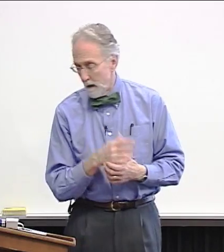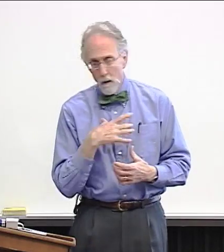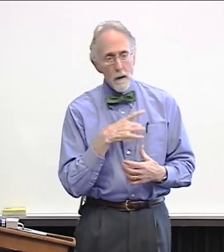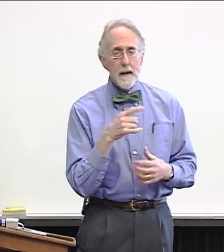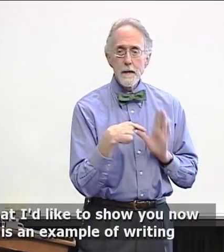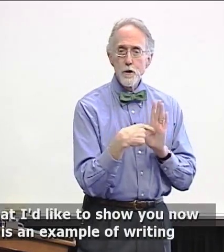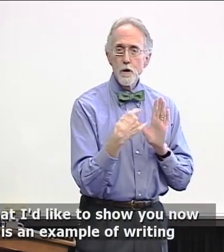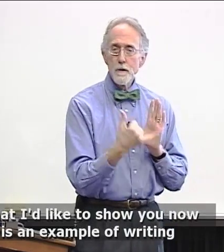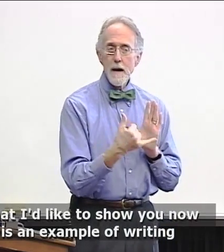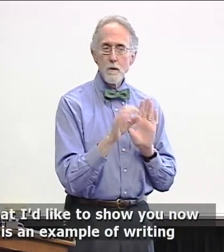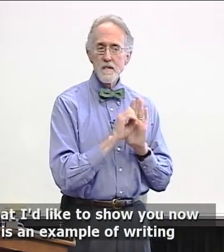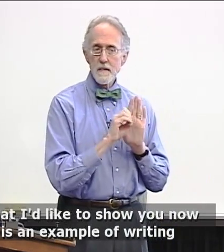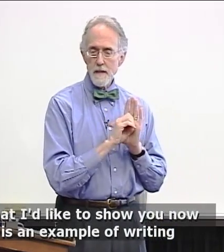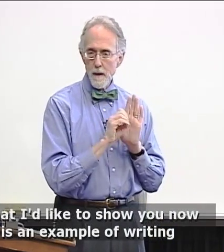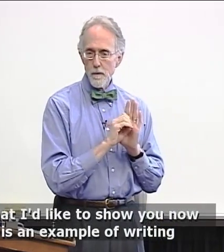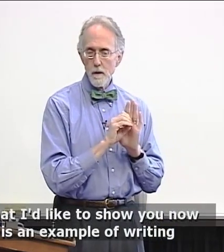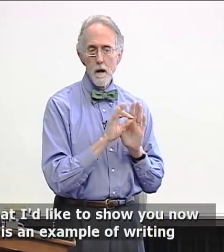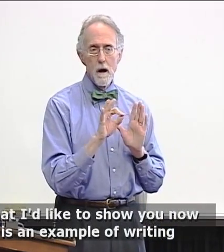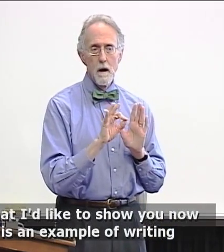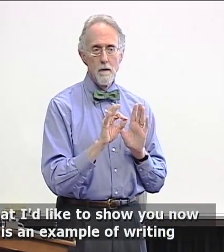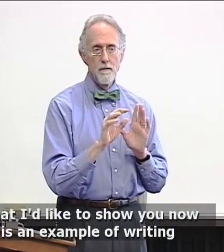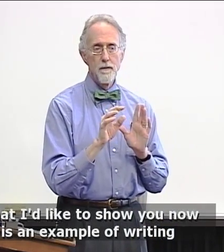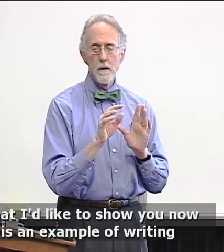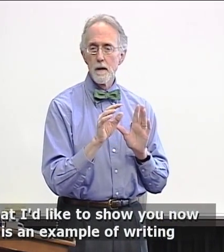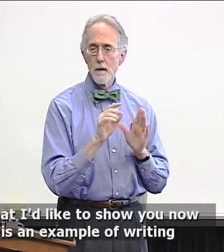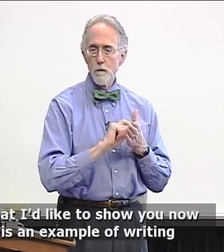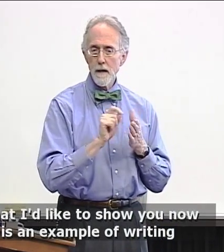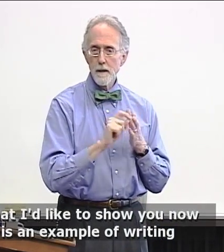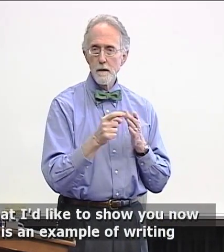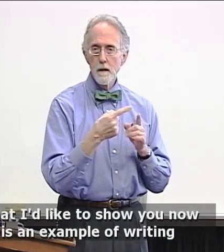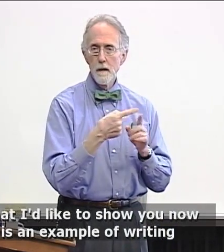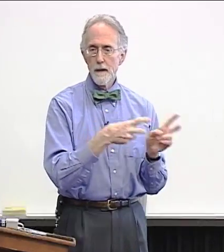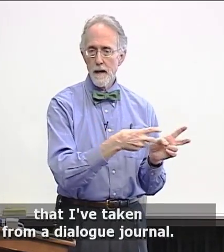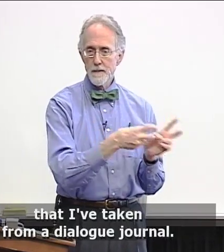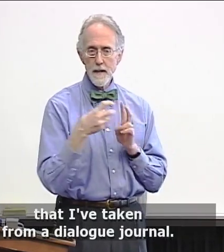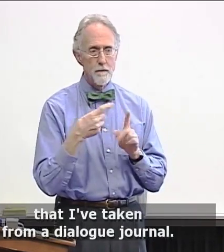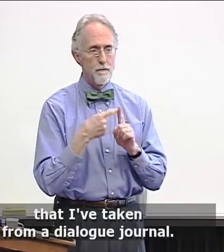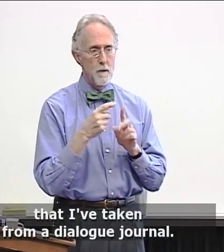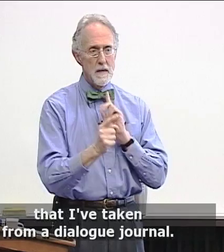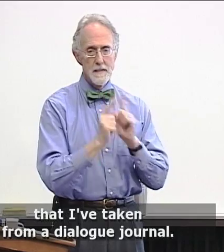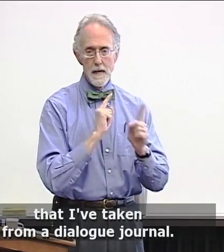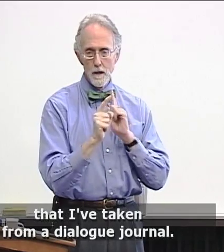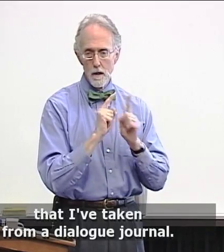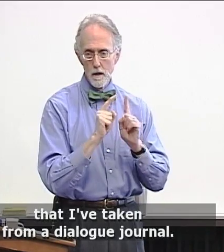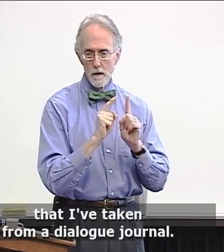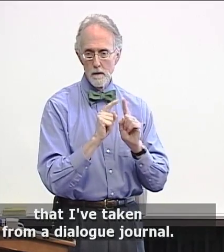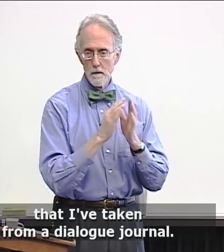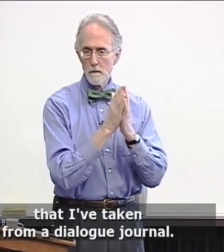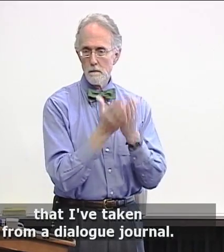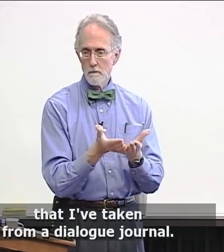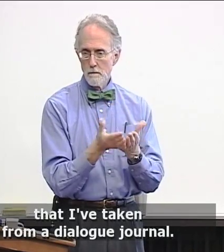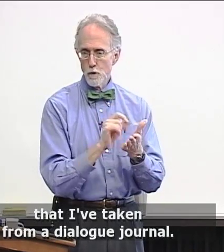What I'd like to show you now is an example of writing that I've taken from a dialogue